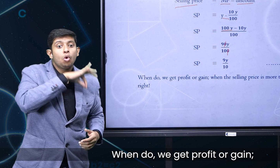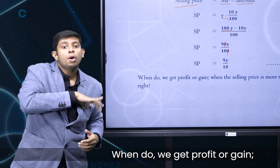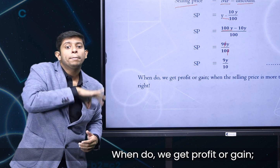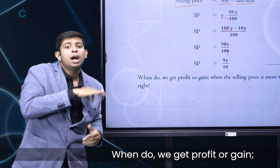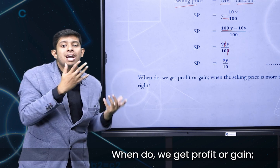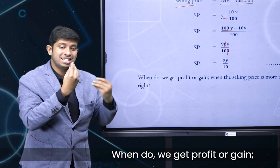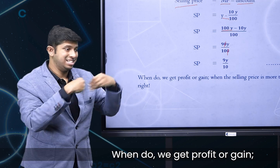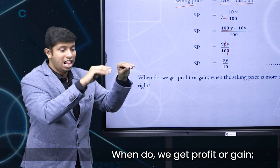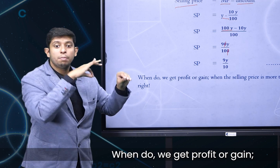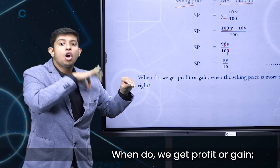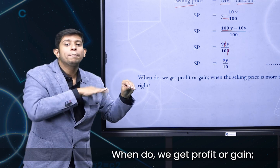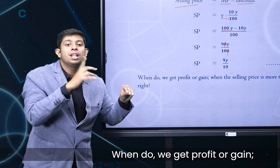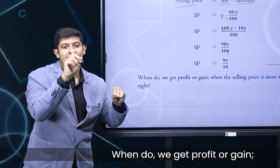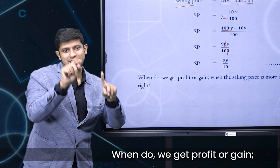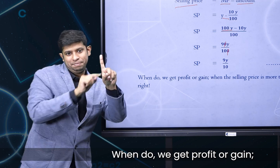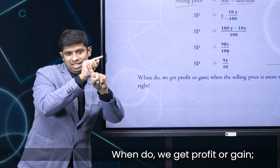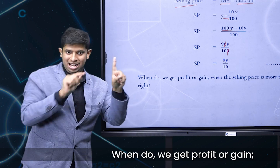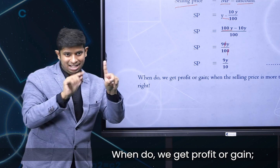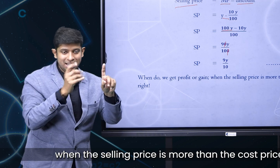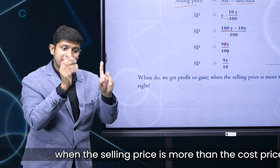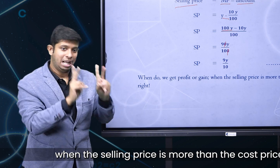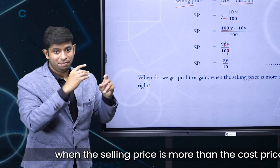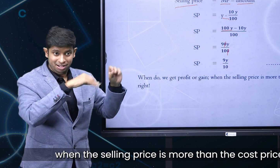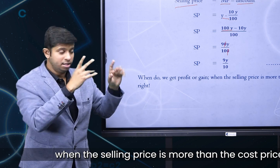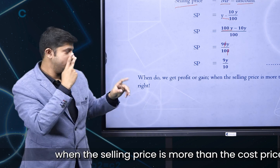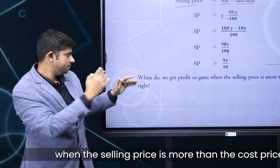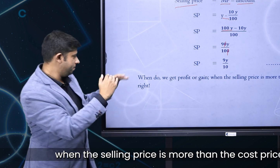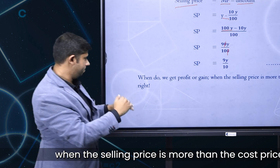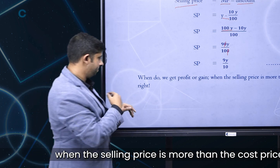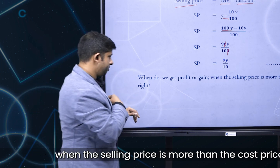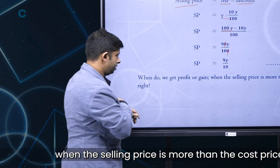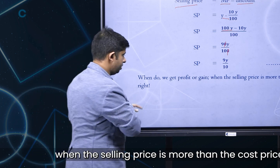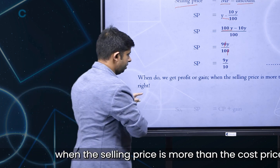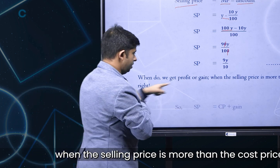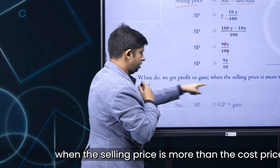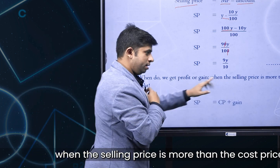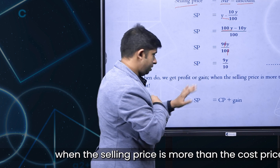When do we get profit or gain? When the selling price is more than the cost price, right?